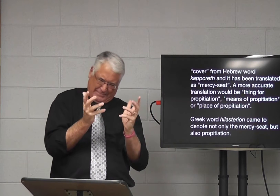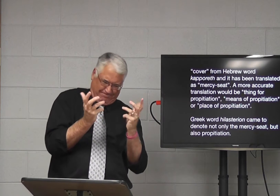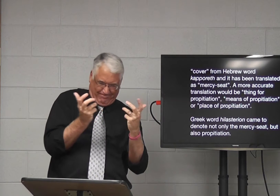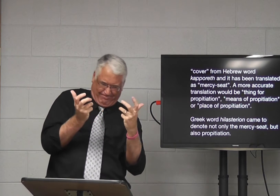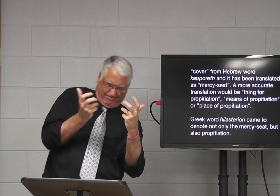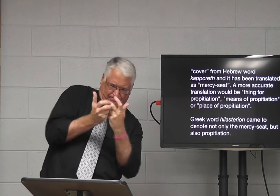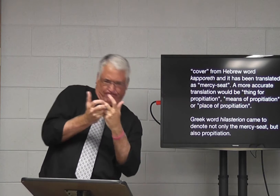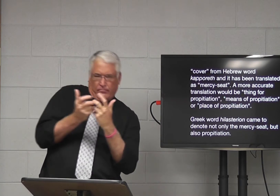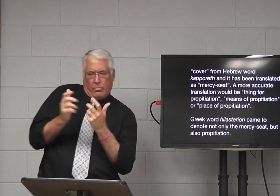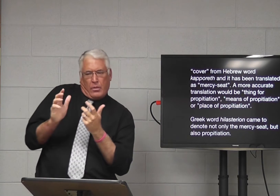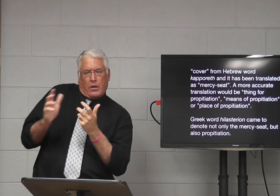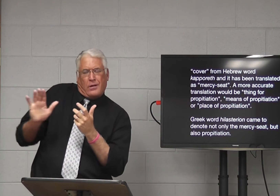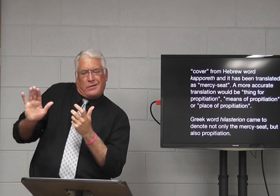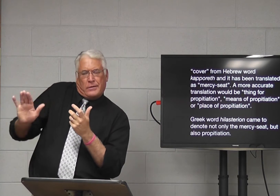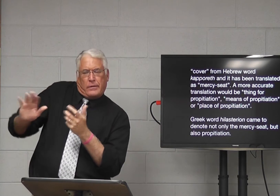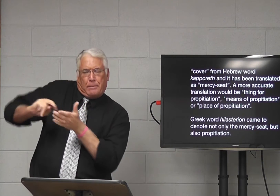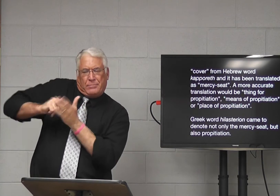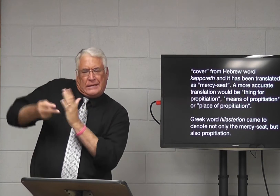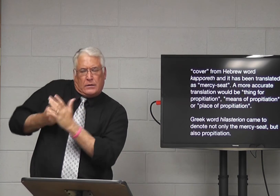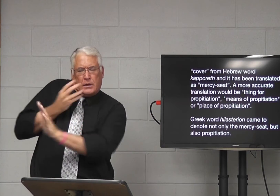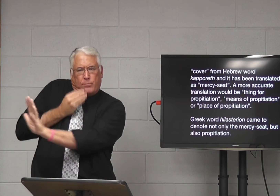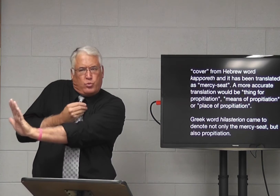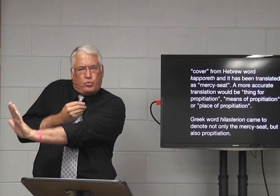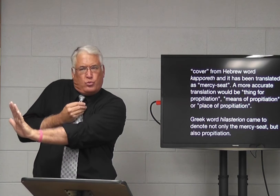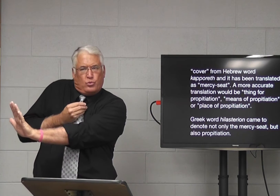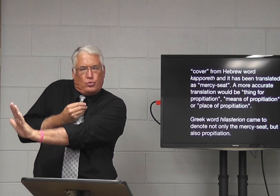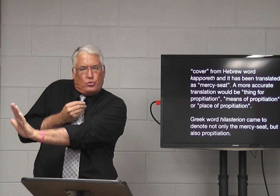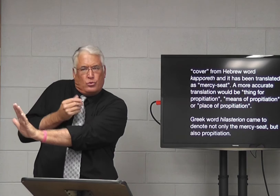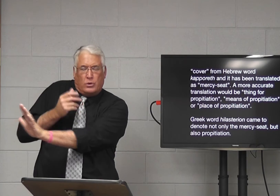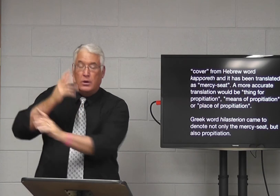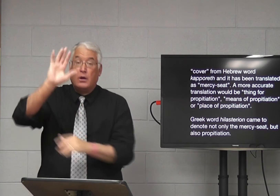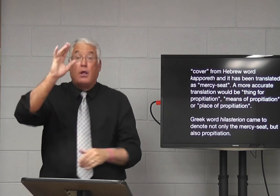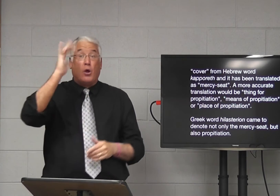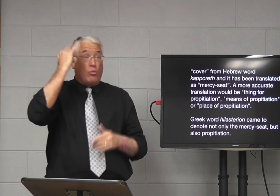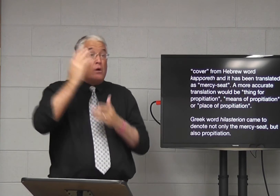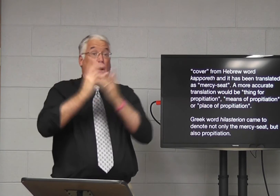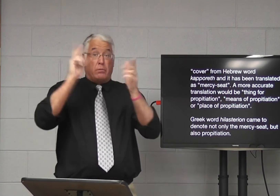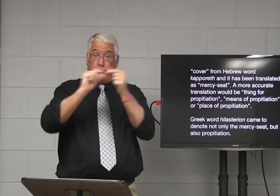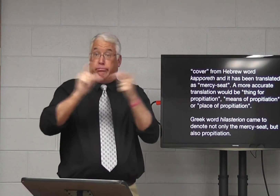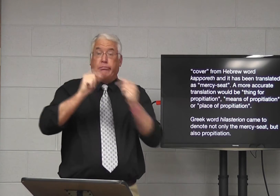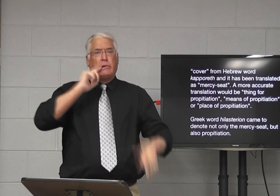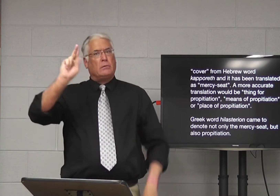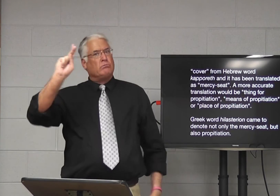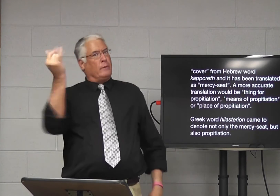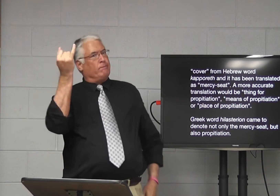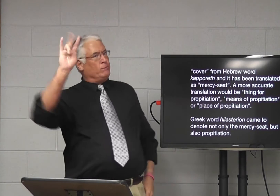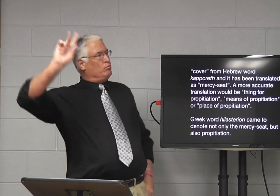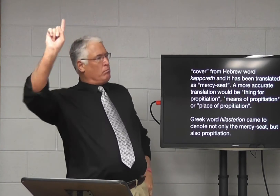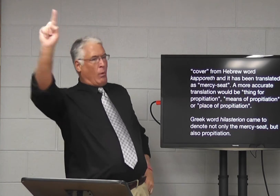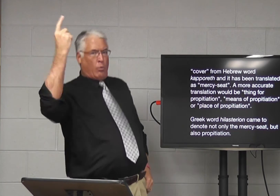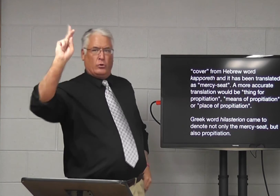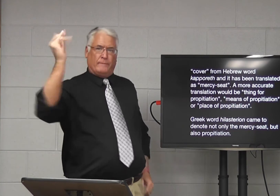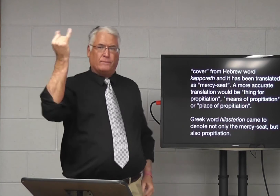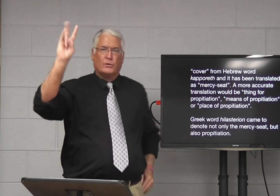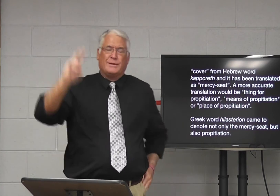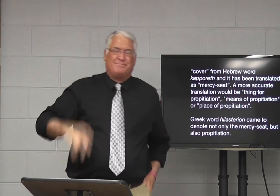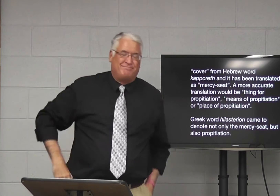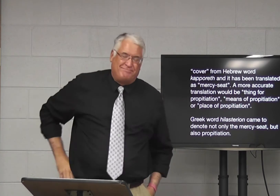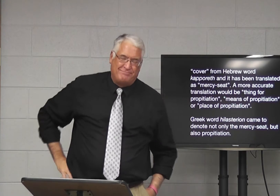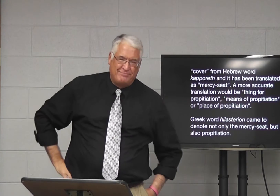the right words to kind of fit what the meaning was in Hebrews. That's the reason some, you can only use